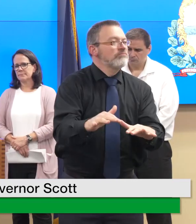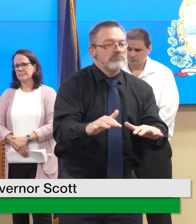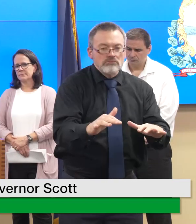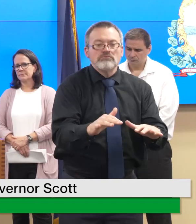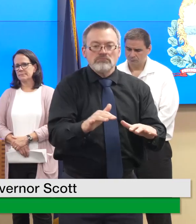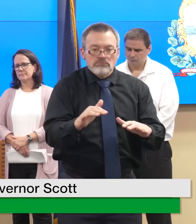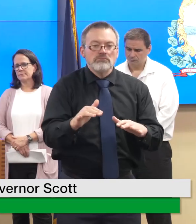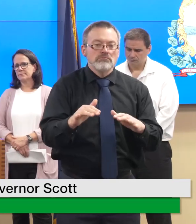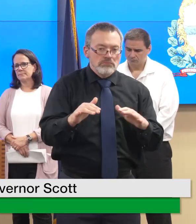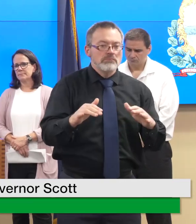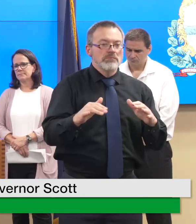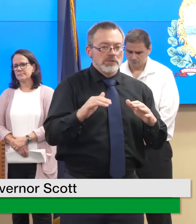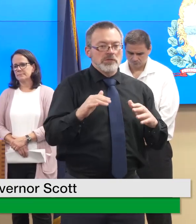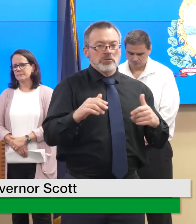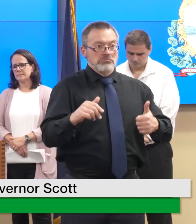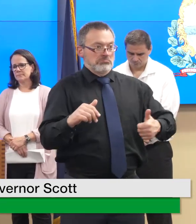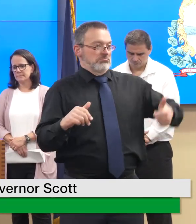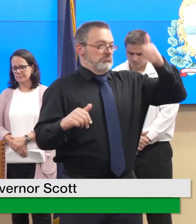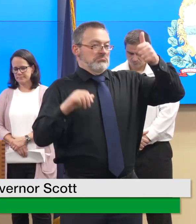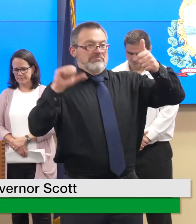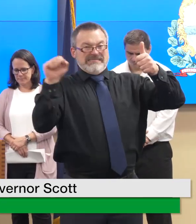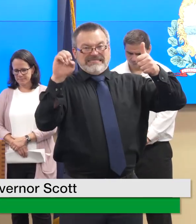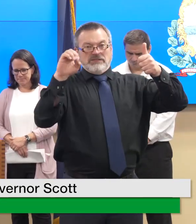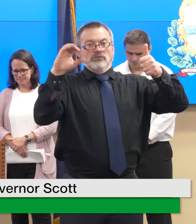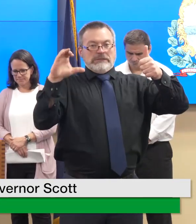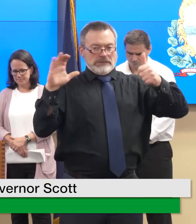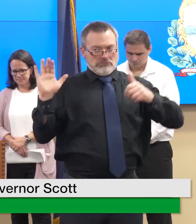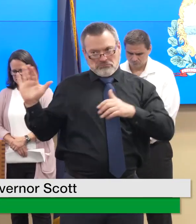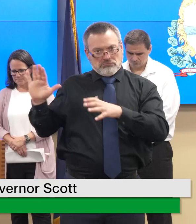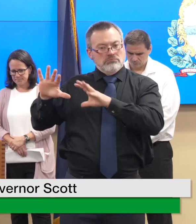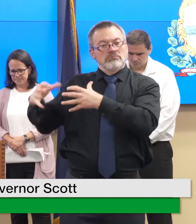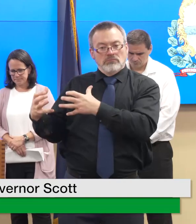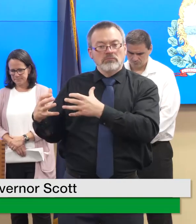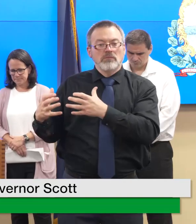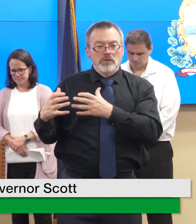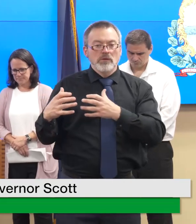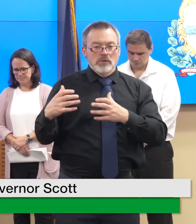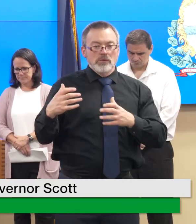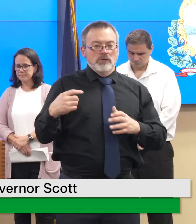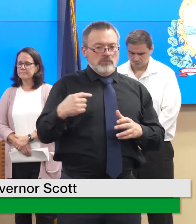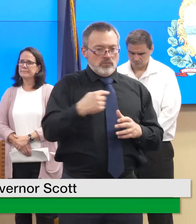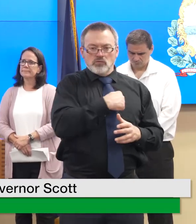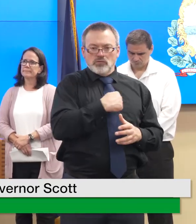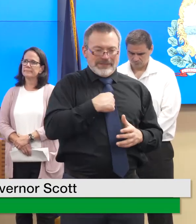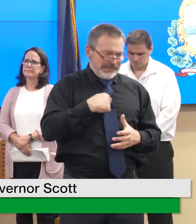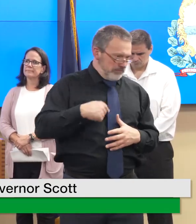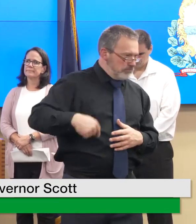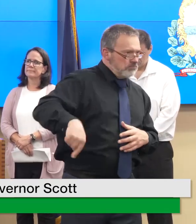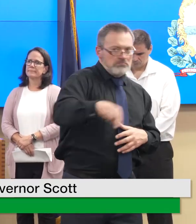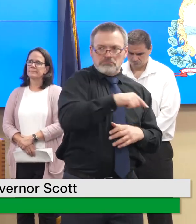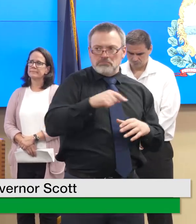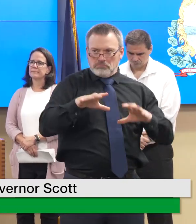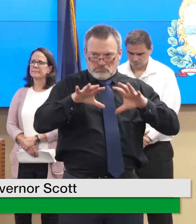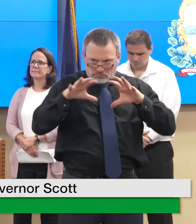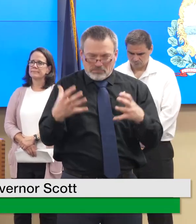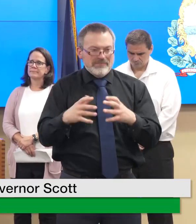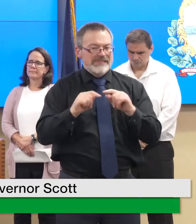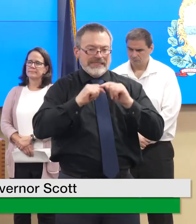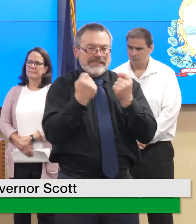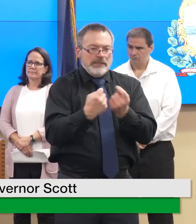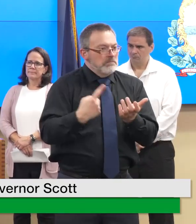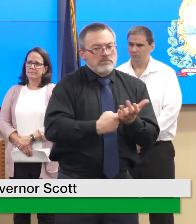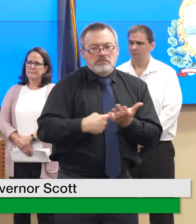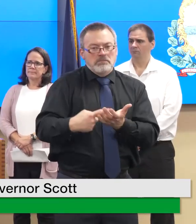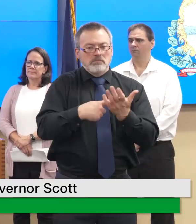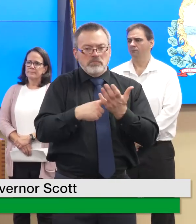the SEOC, and we can then rally the teams, as the governor said. These are teams who are